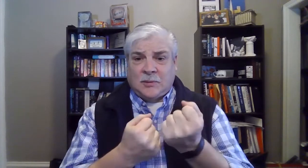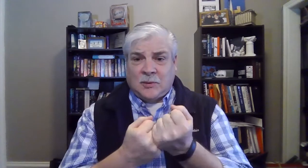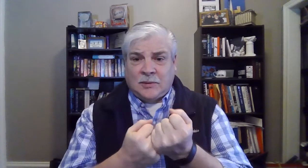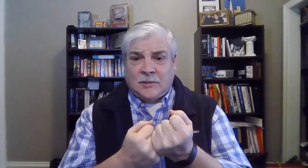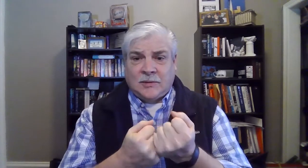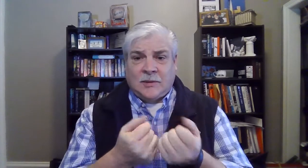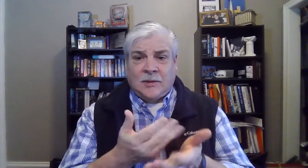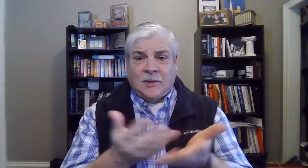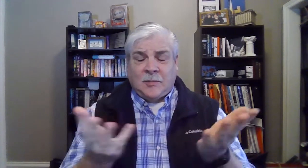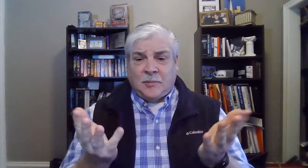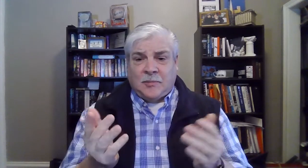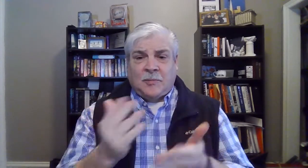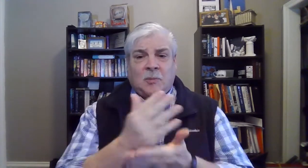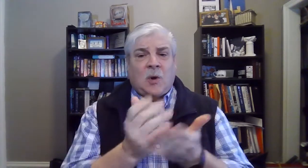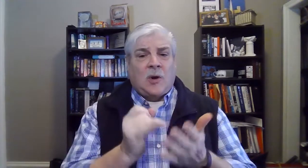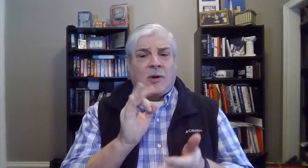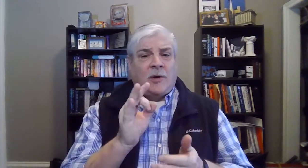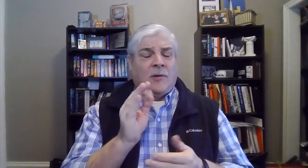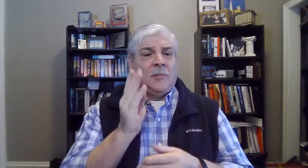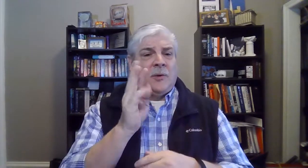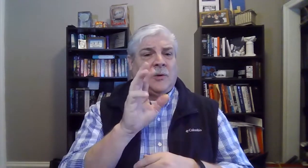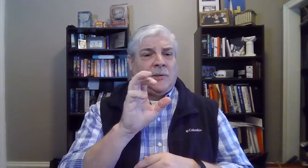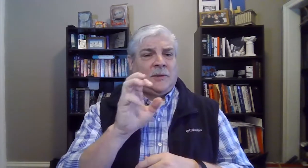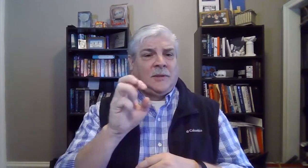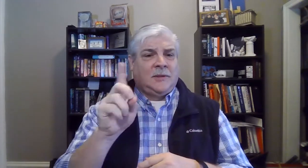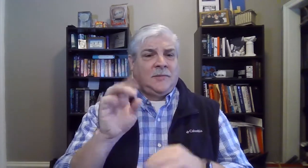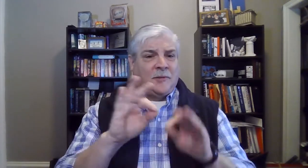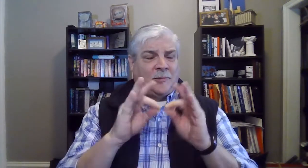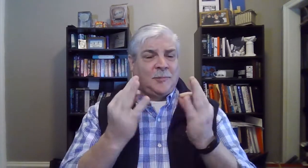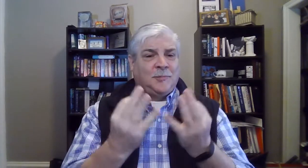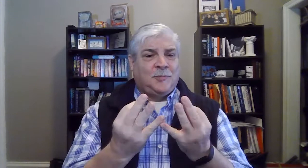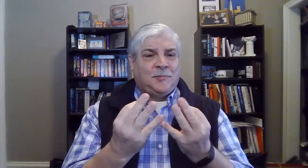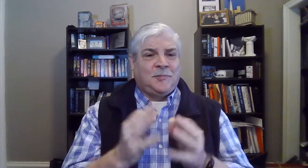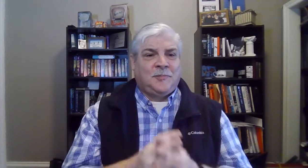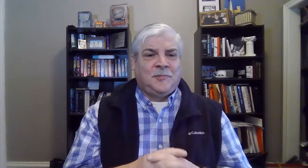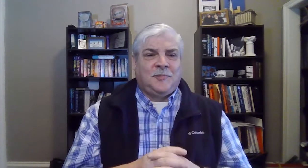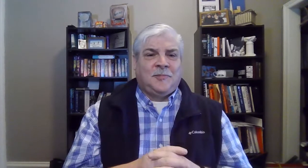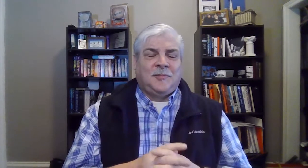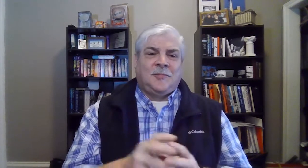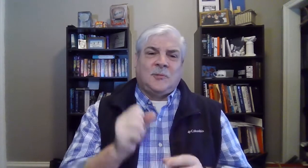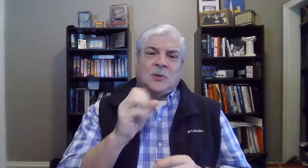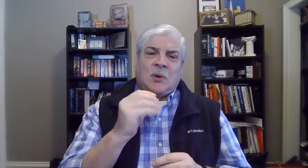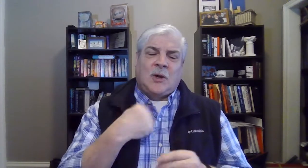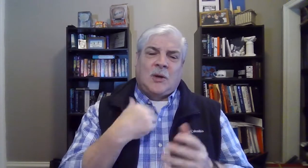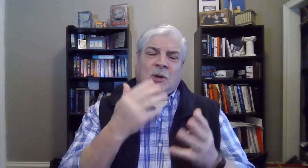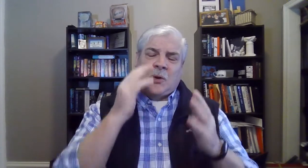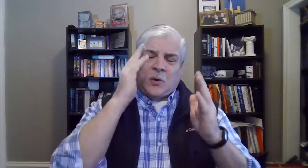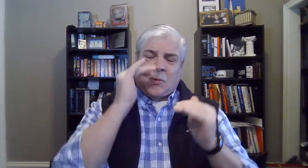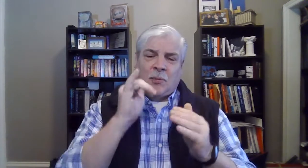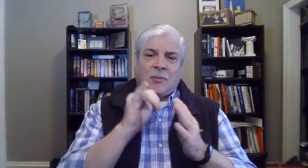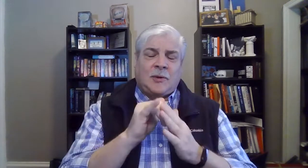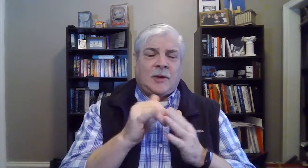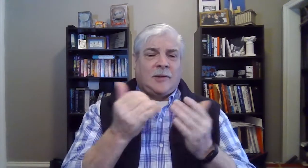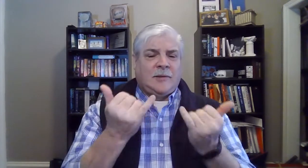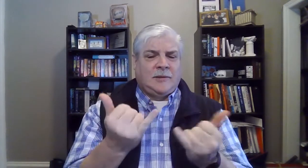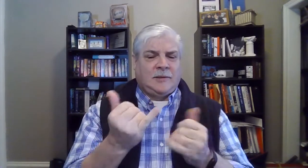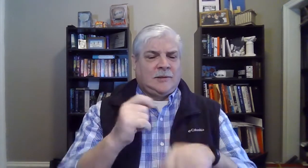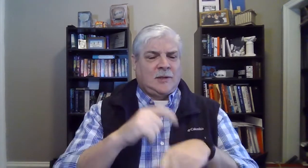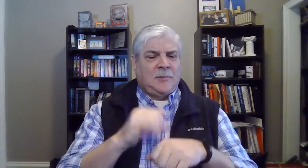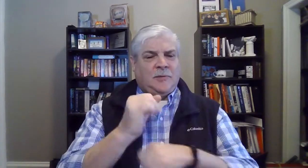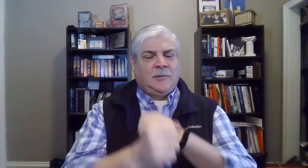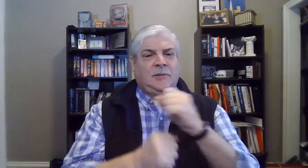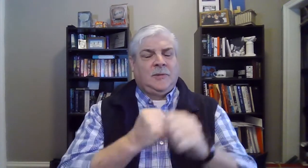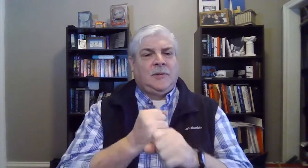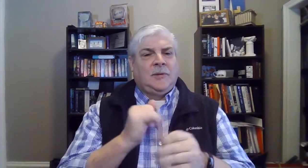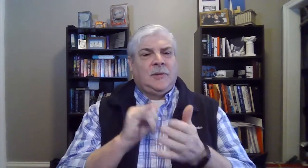support are part of the BRCCED family. So I hope that this time of